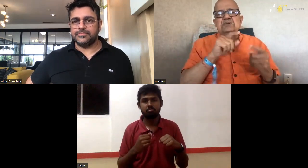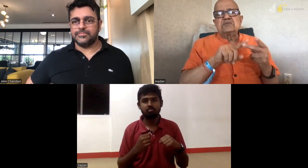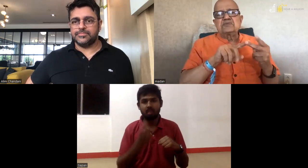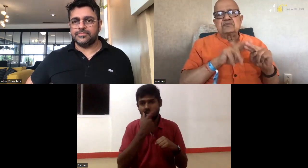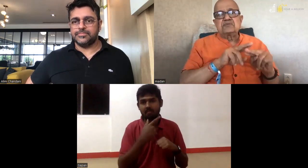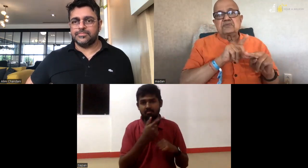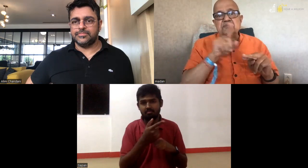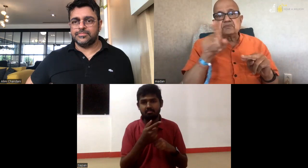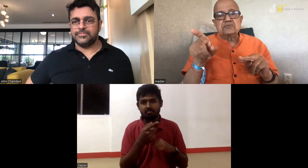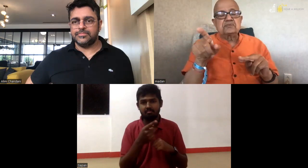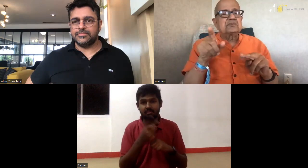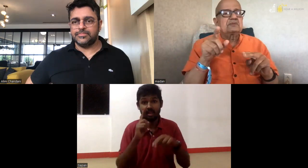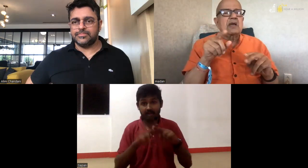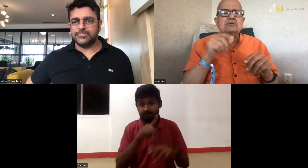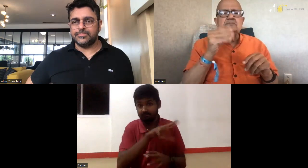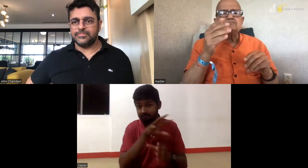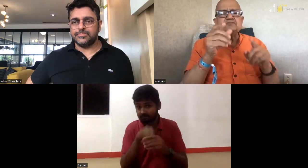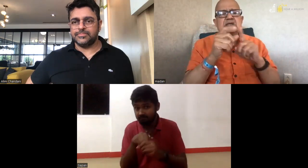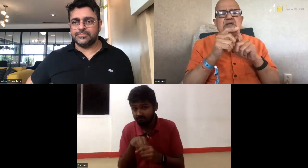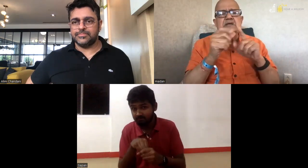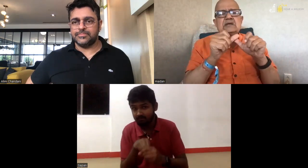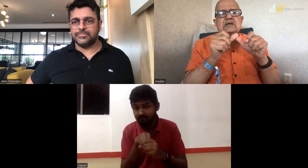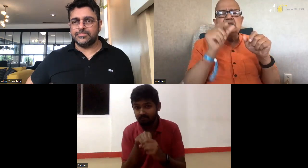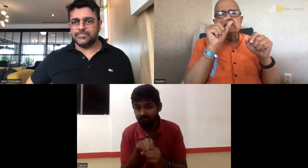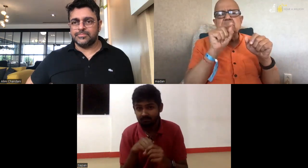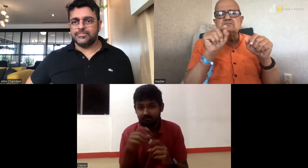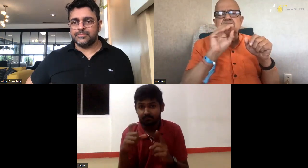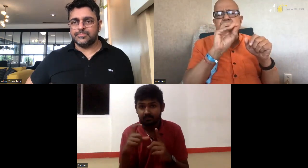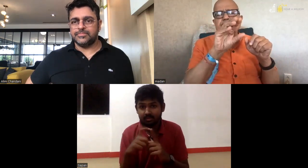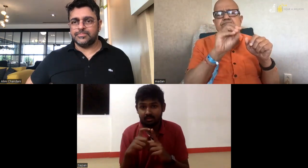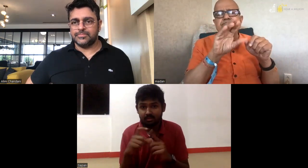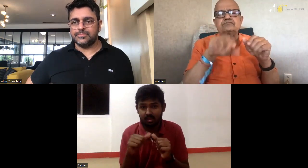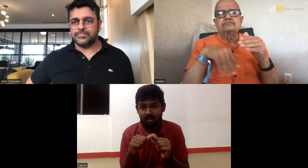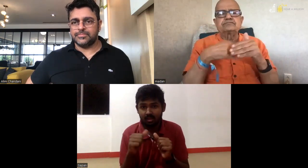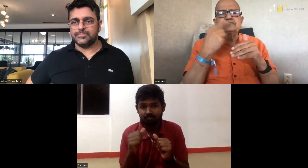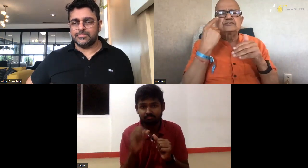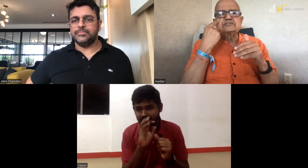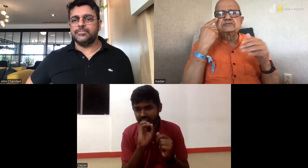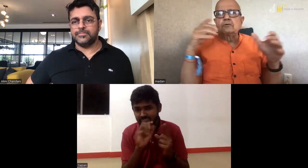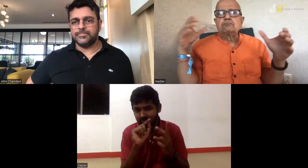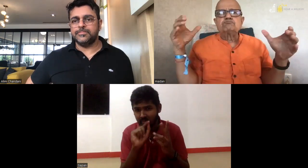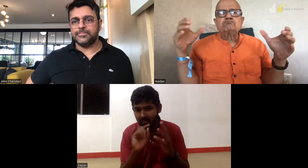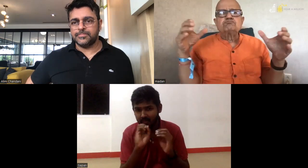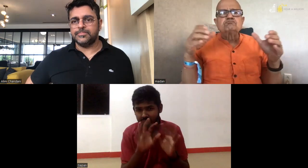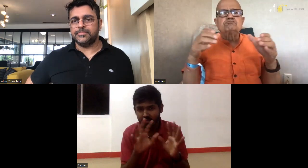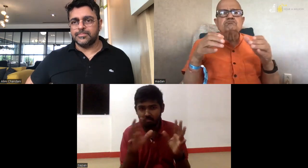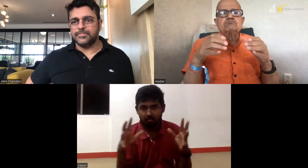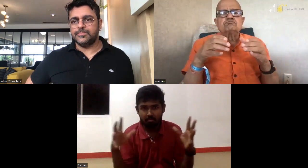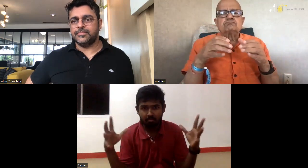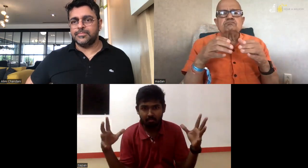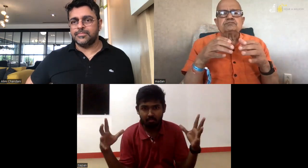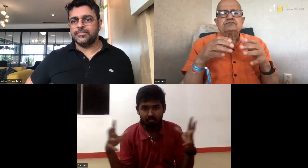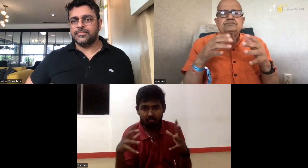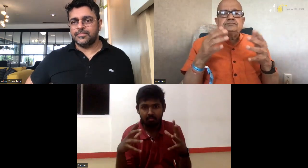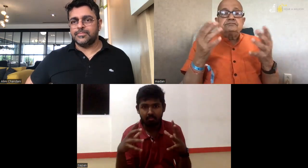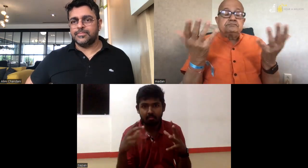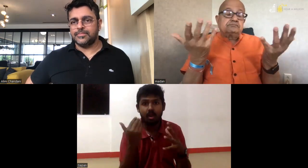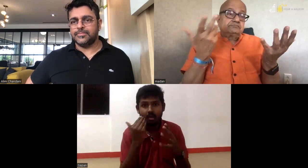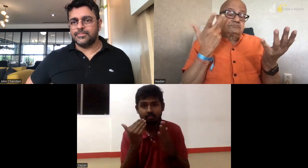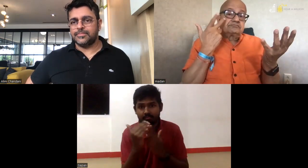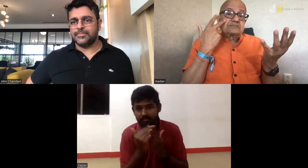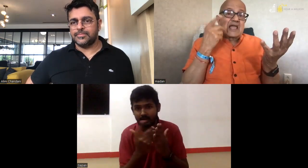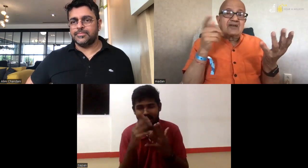do you think that you can reach at a better place? So in December, I'm going to come in November,